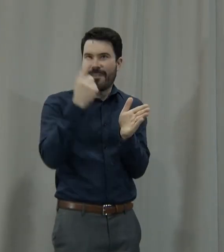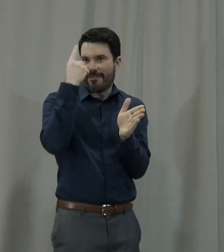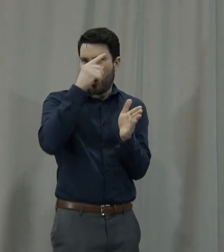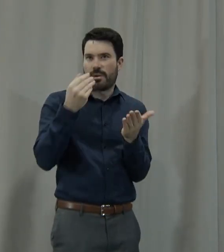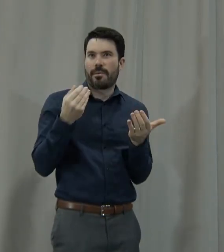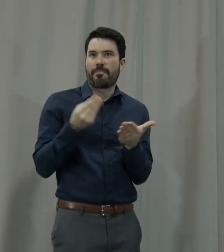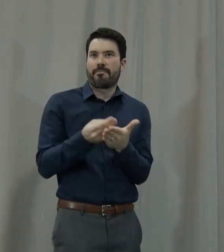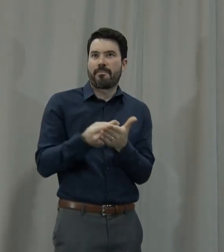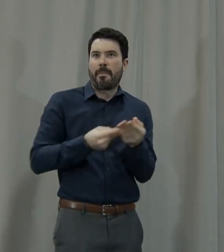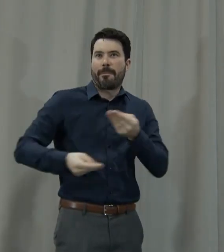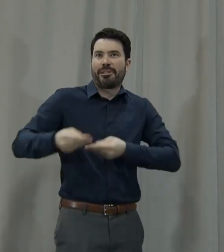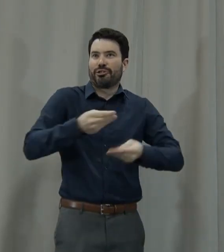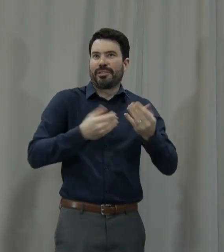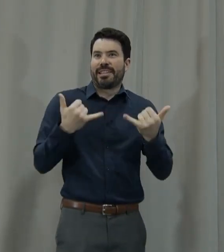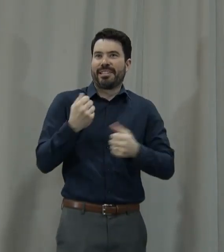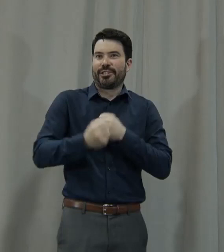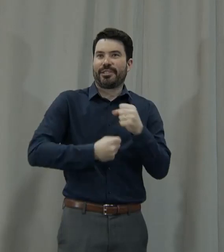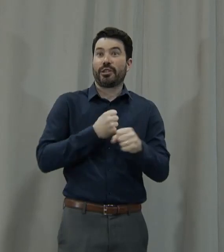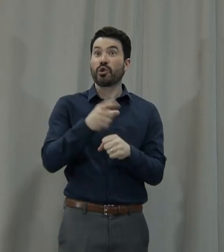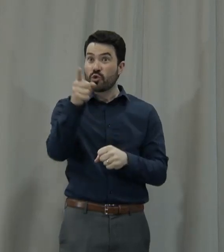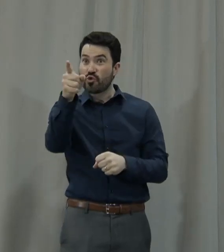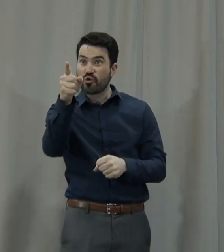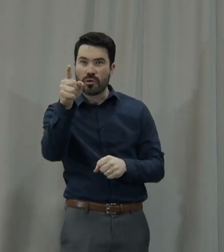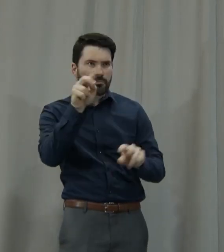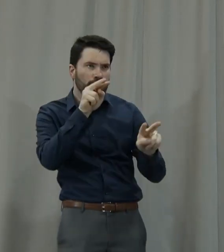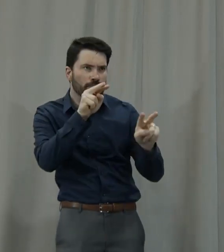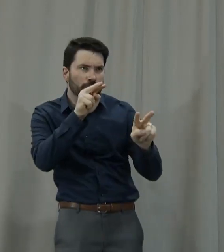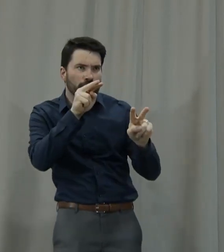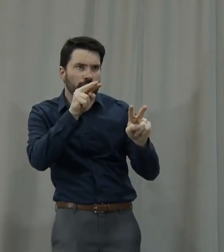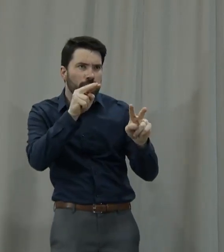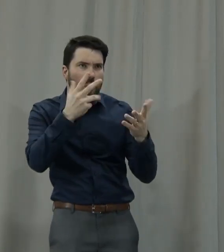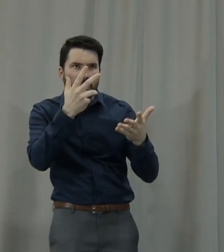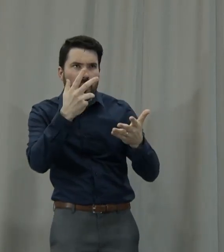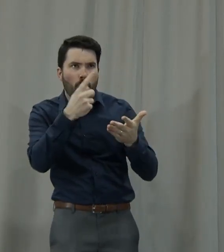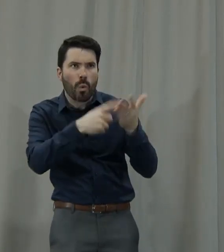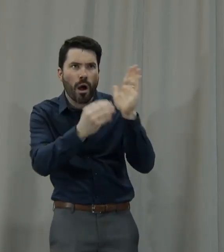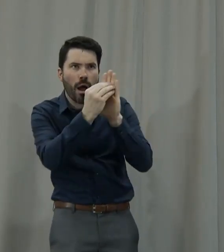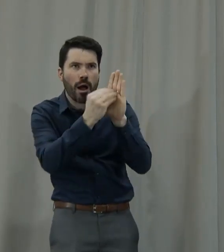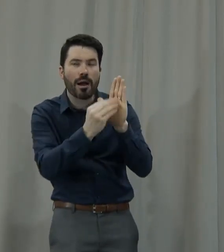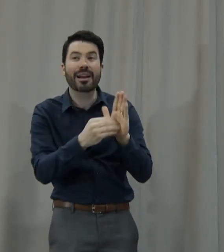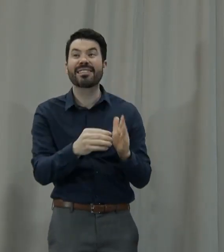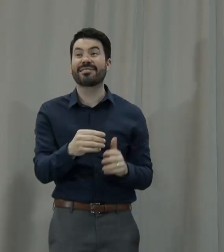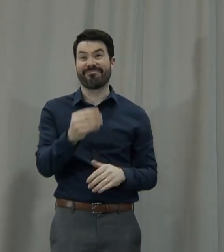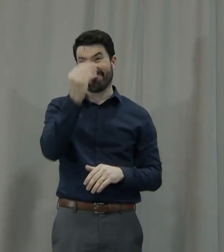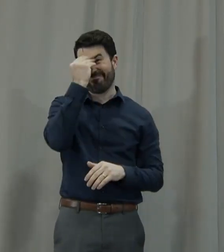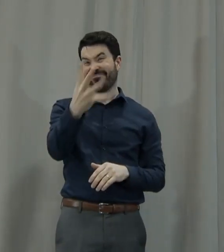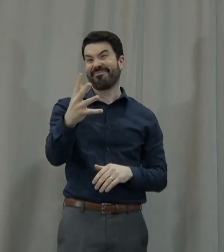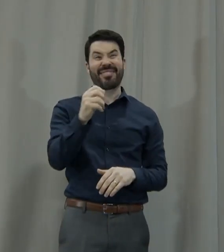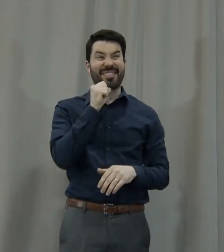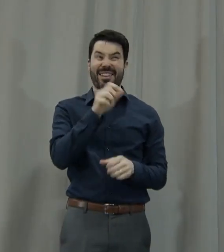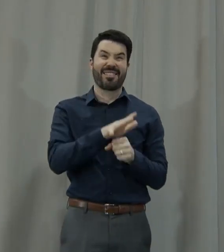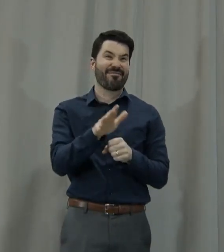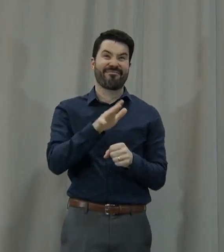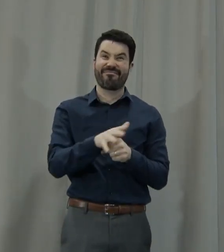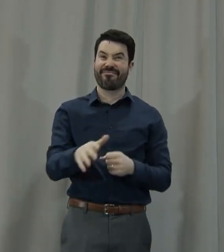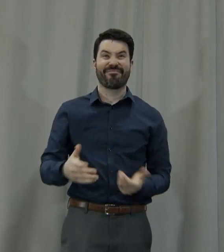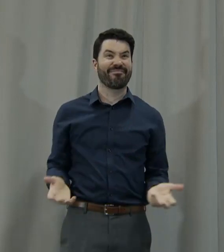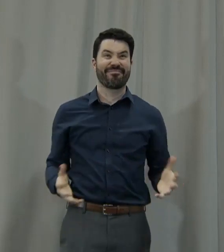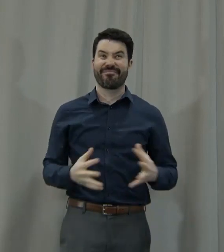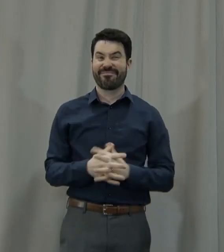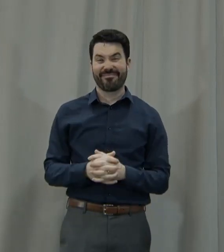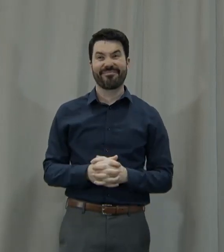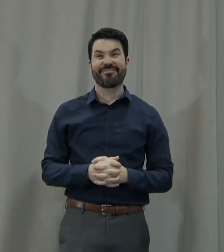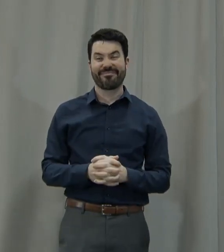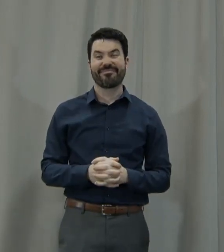I want you to be on the lookout for it because it's probably not going to be enough. So there's more work